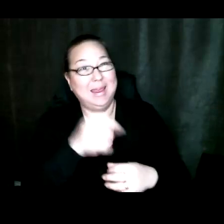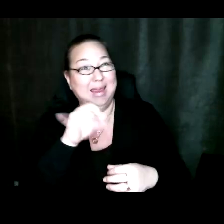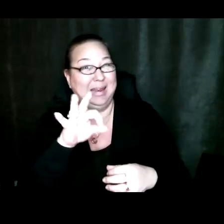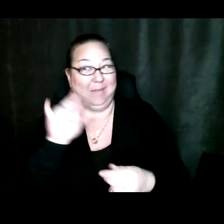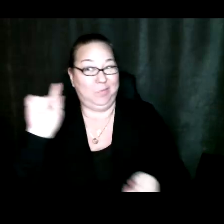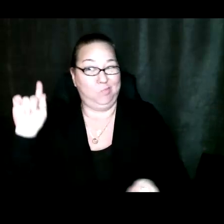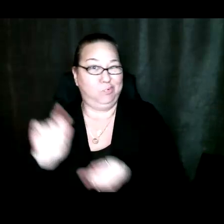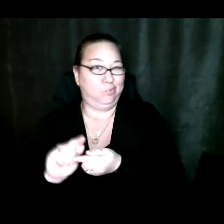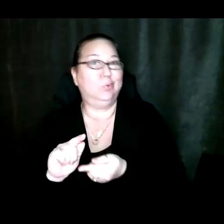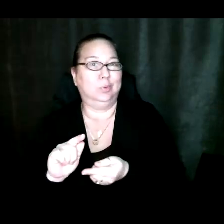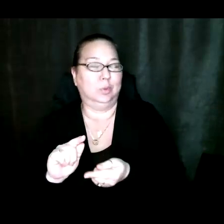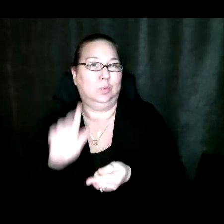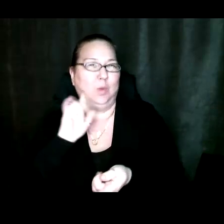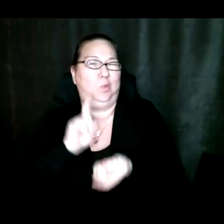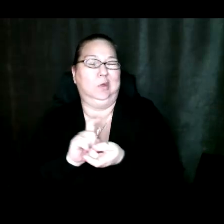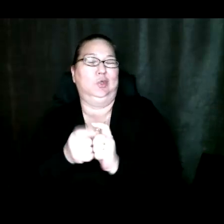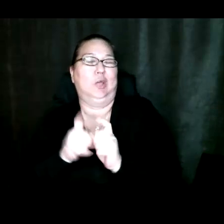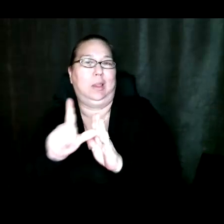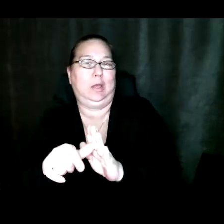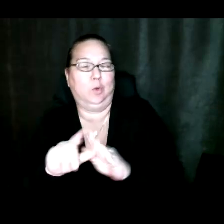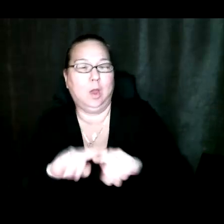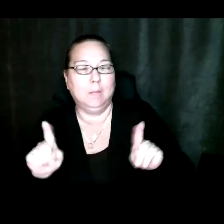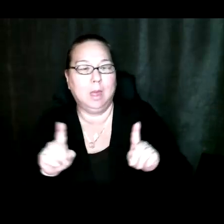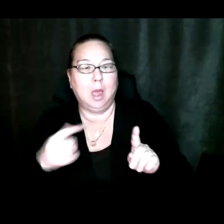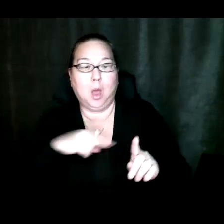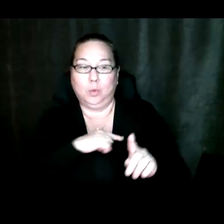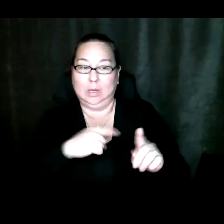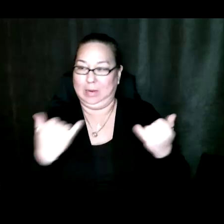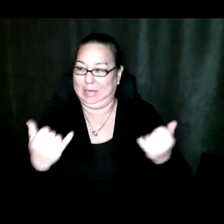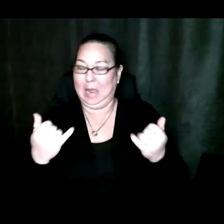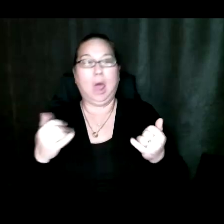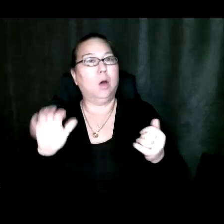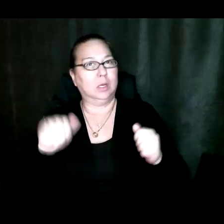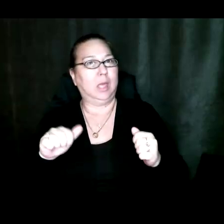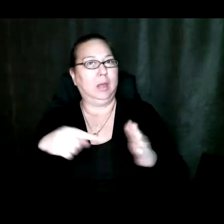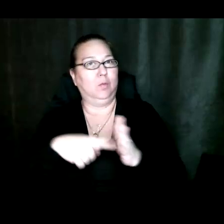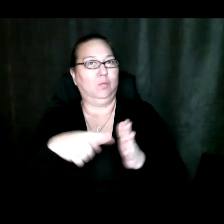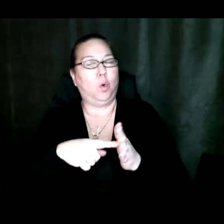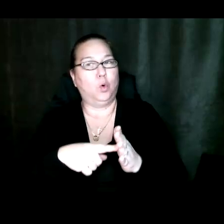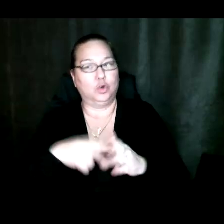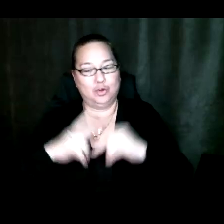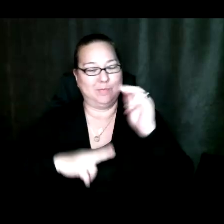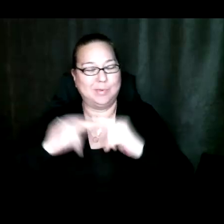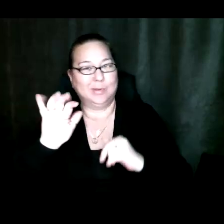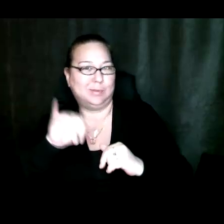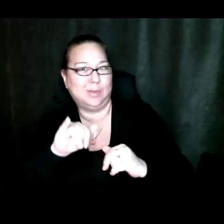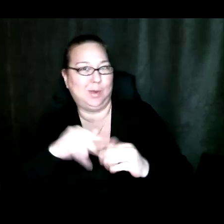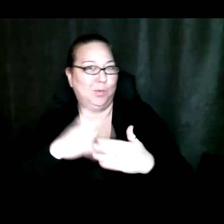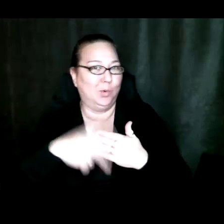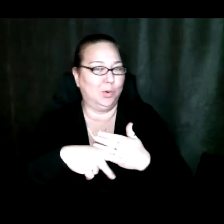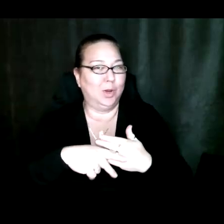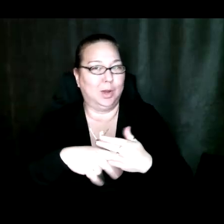we have in Boston is we can afford to build the programs, even in that uncertainty, to make sure the students are getting the services they need. And